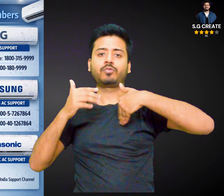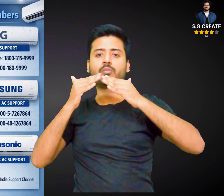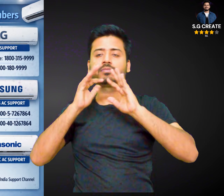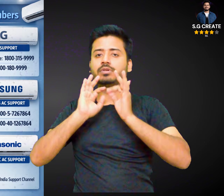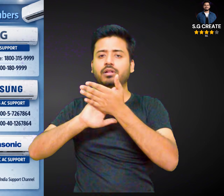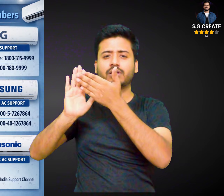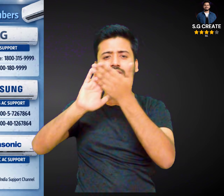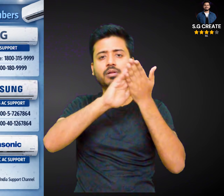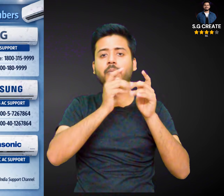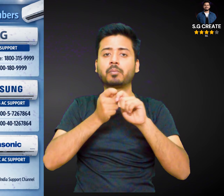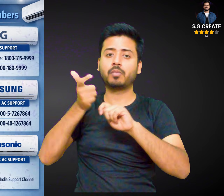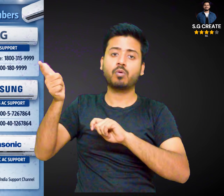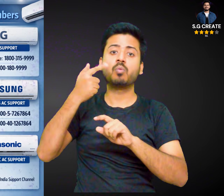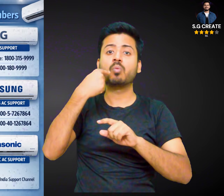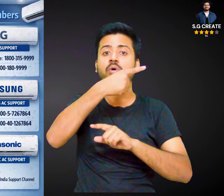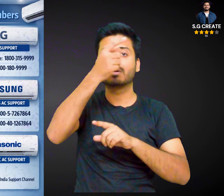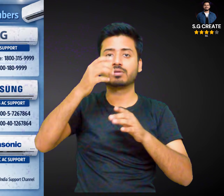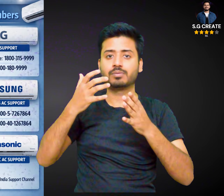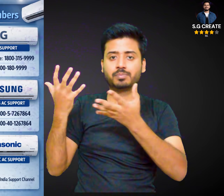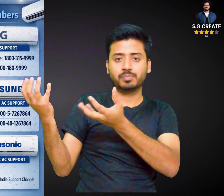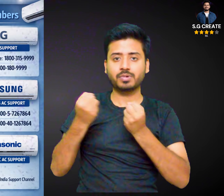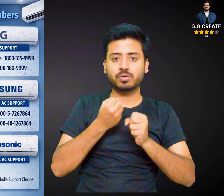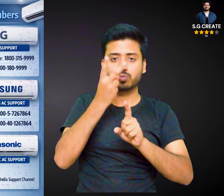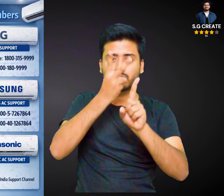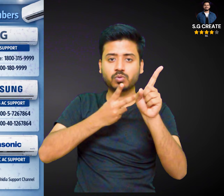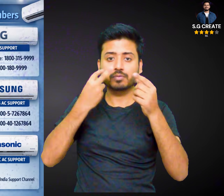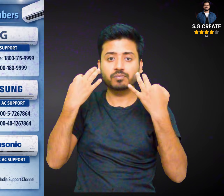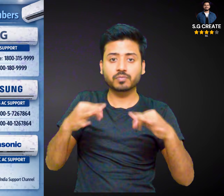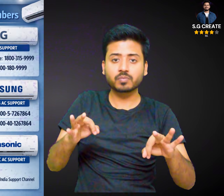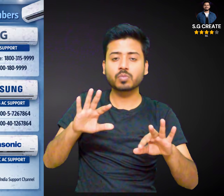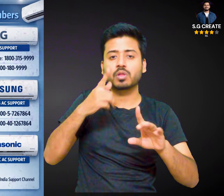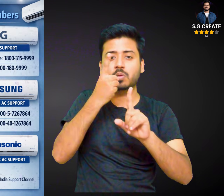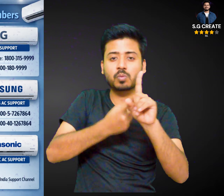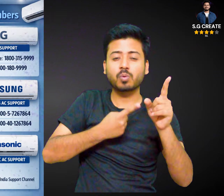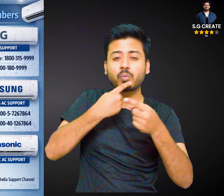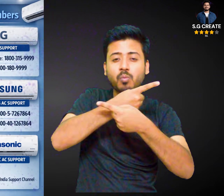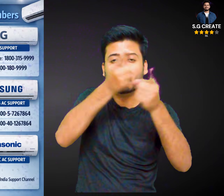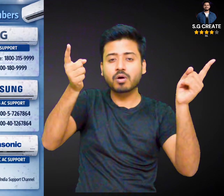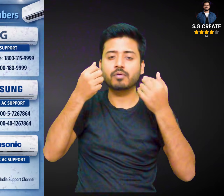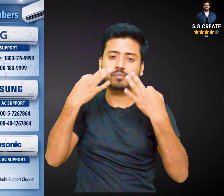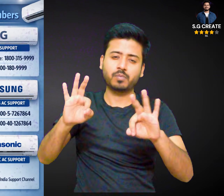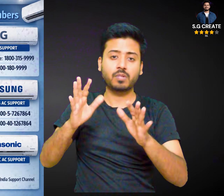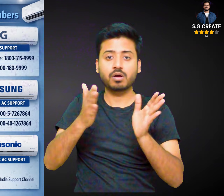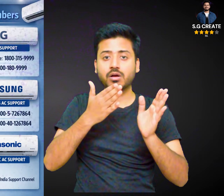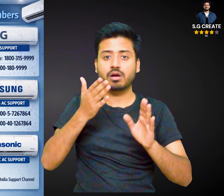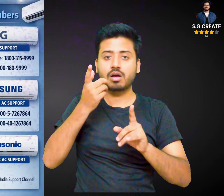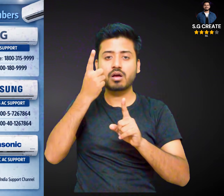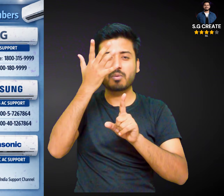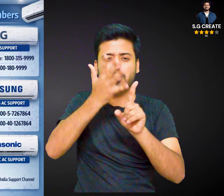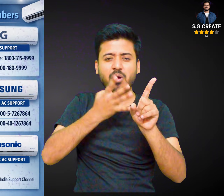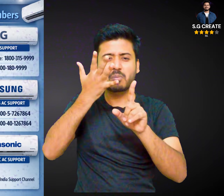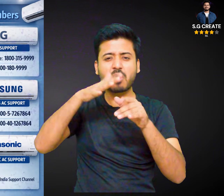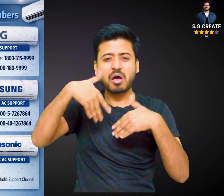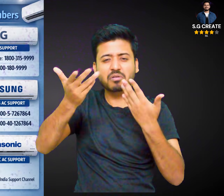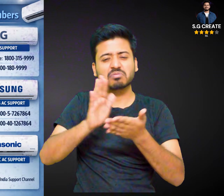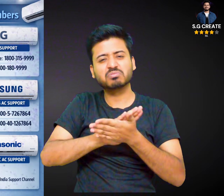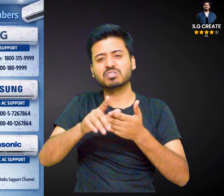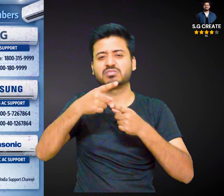immediately. Evacuate area. Move everyone outside the building without delay. Call emergency services. Contact the local